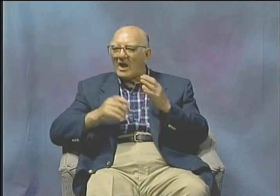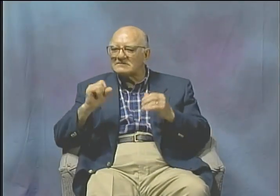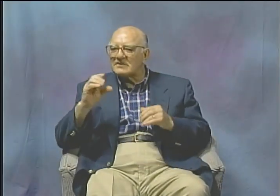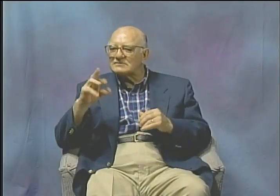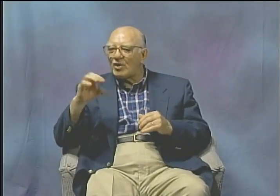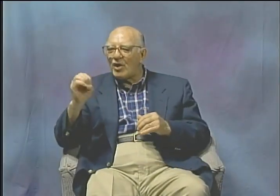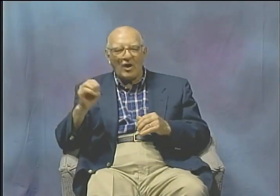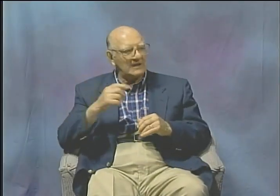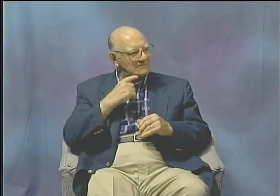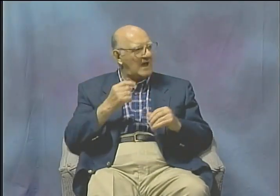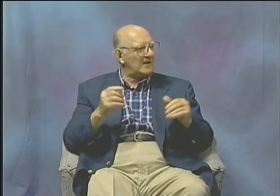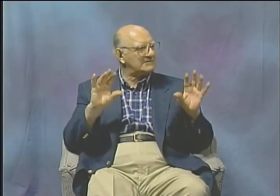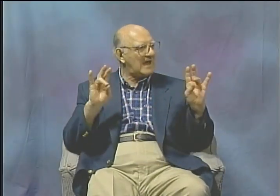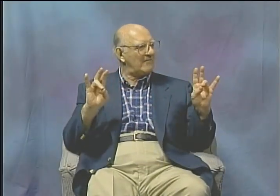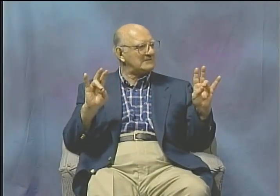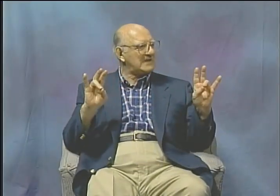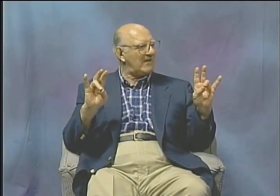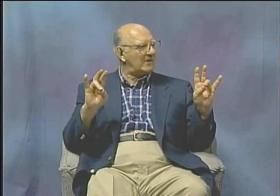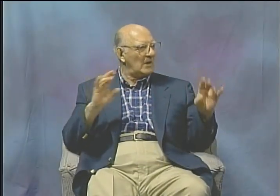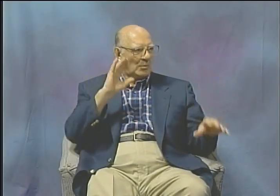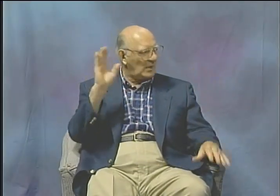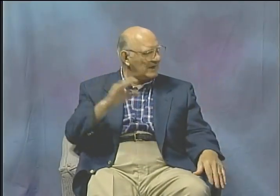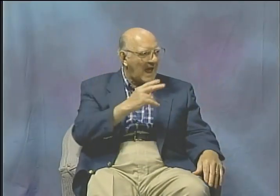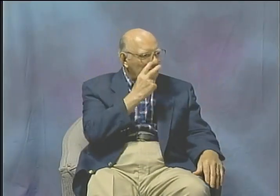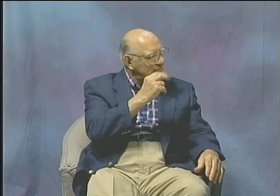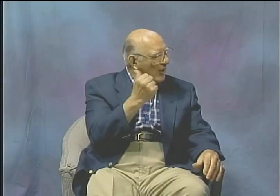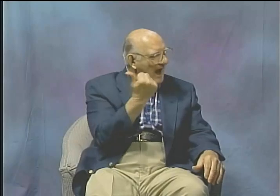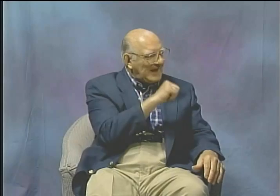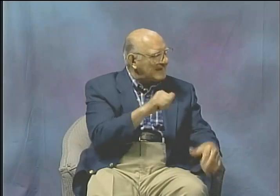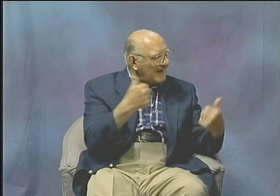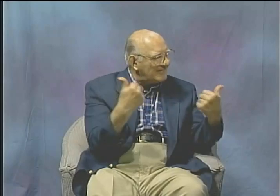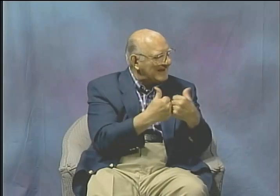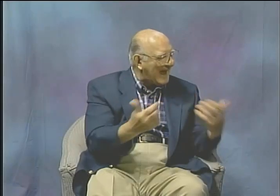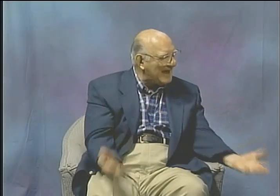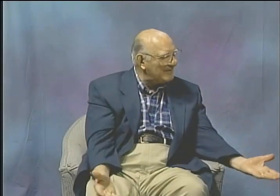the score? He said, 7-7. We never saw anything of the game.